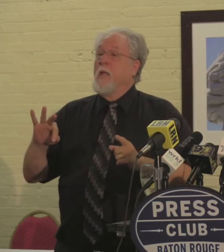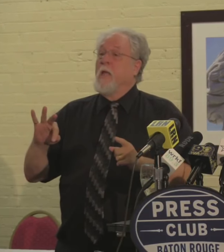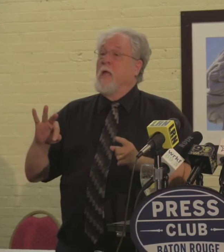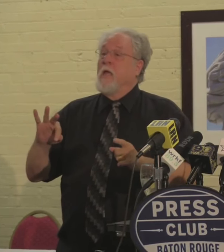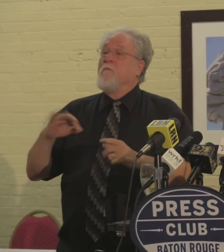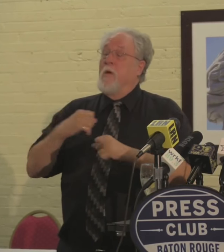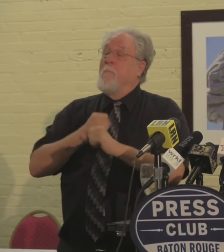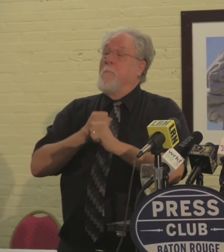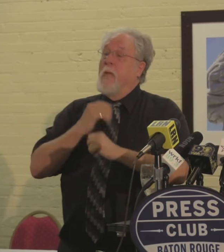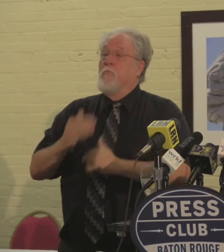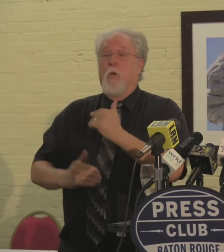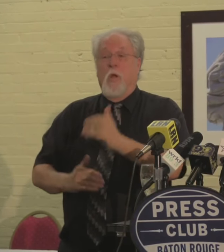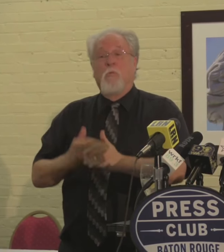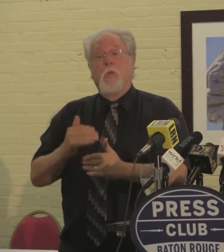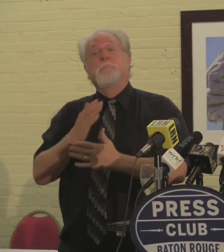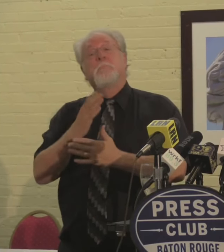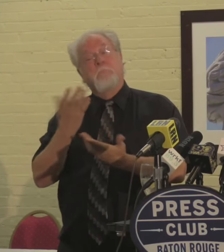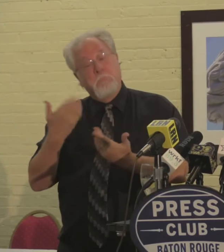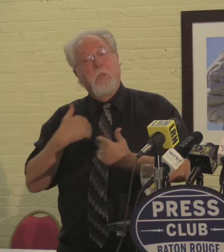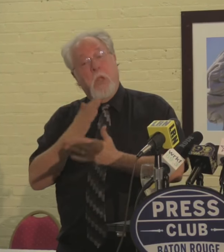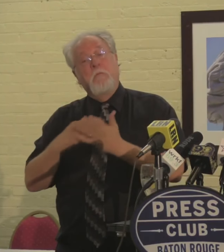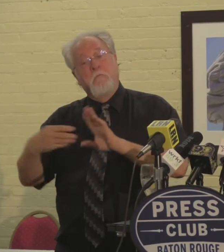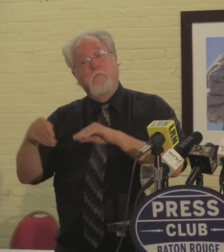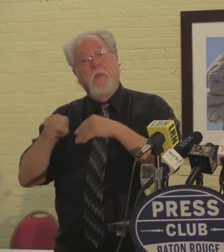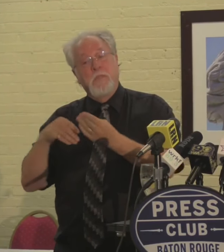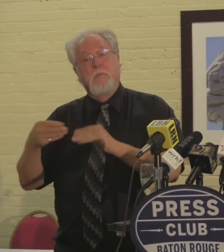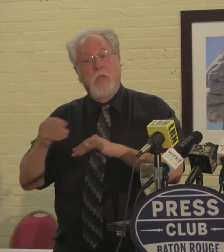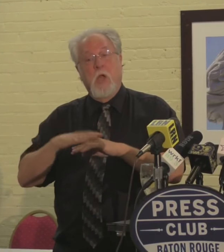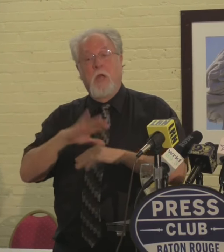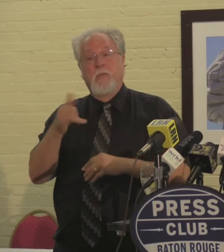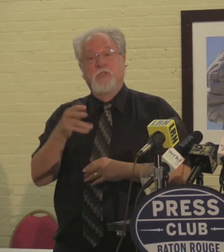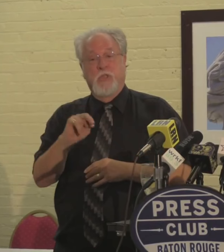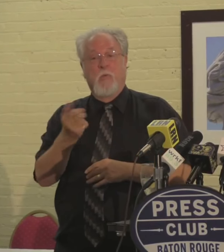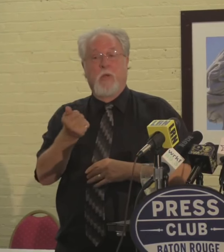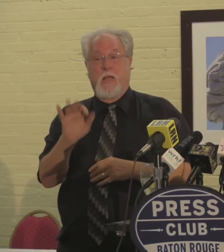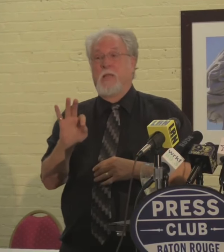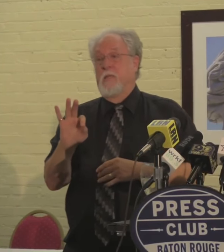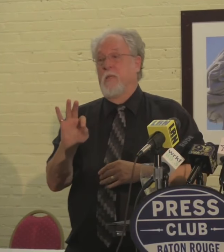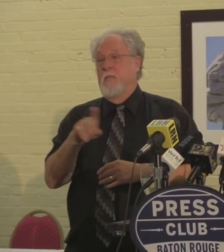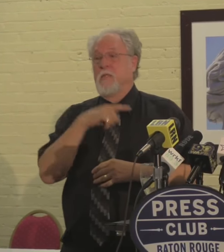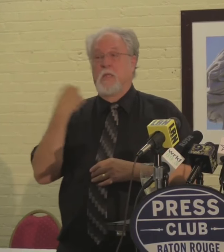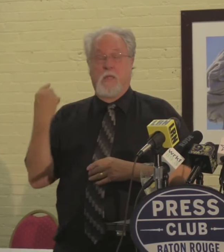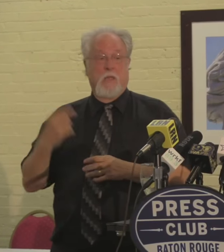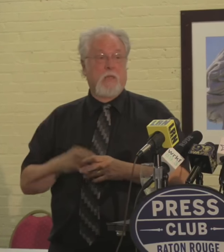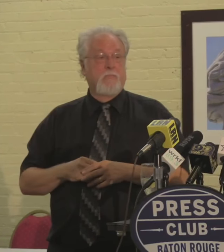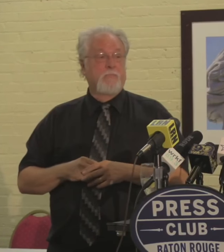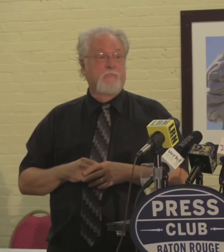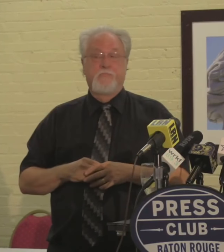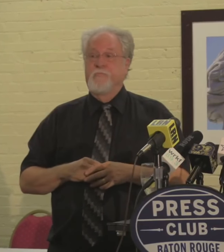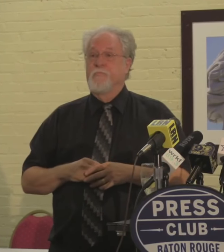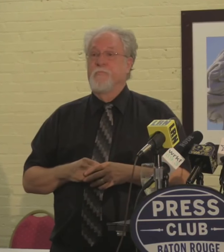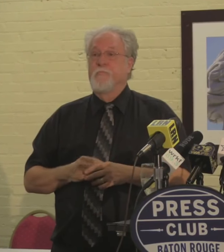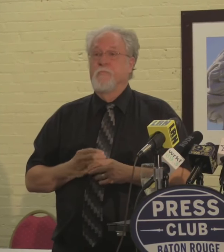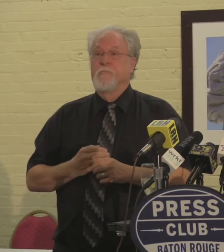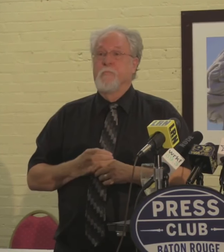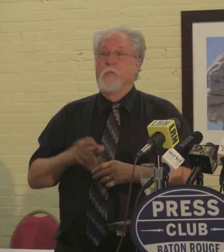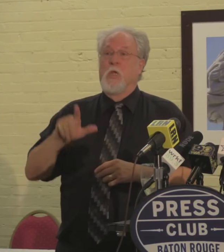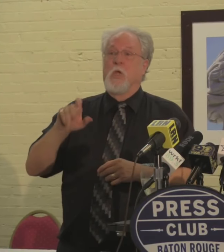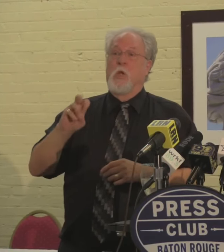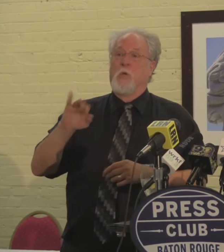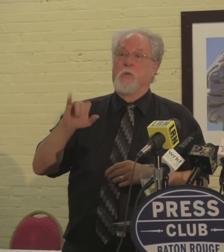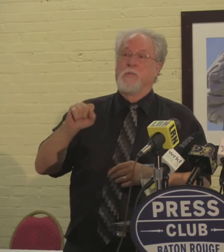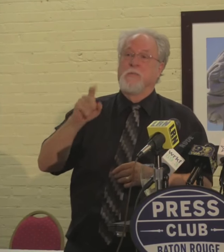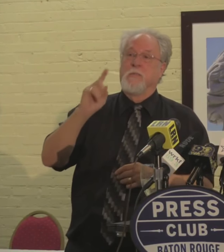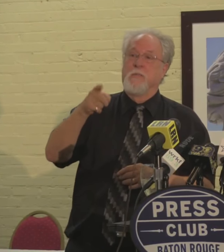making progress, then there is some flexibility on the January 19th deadline. Louis Wren.